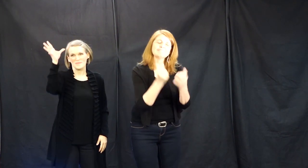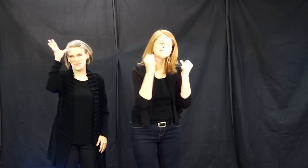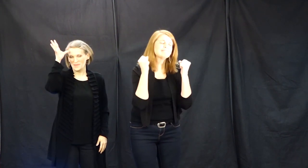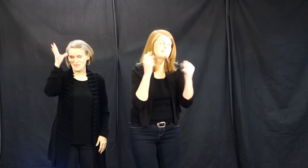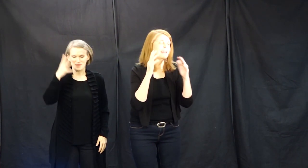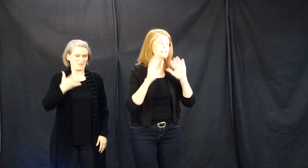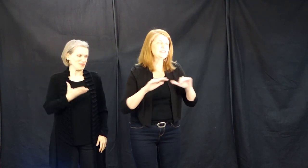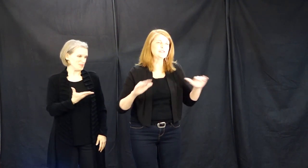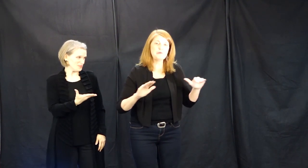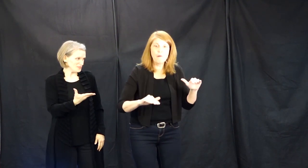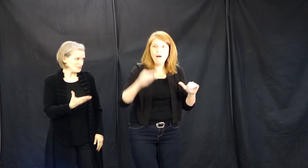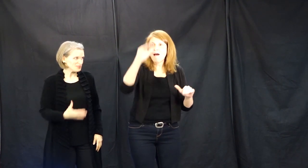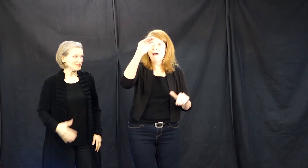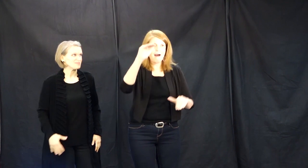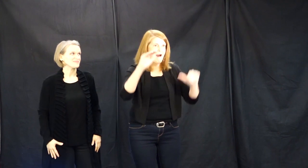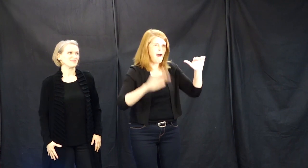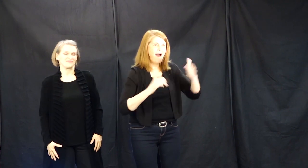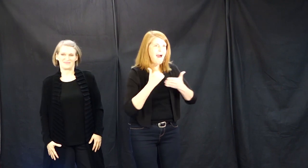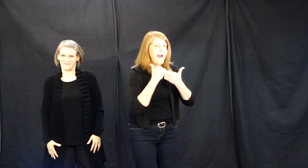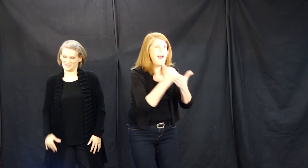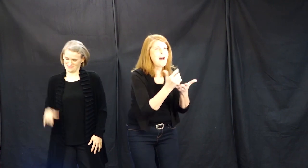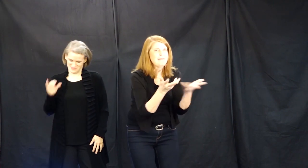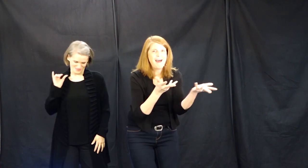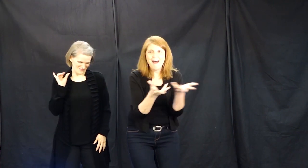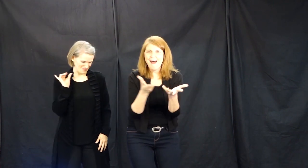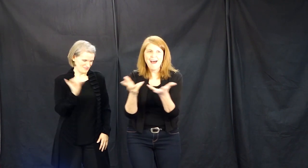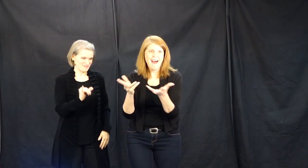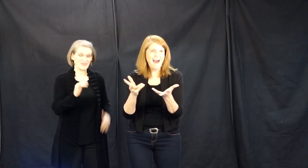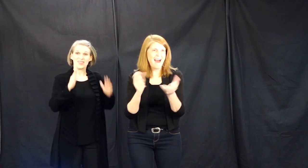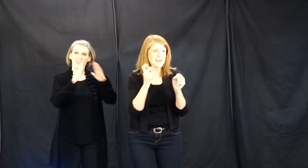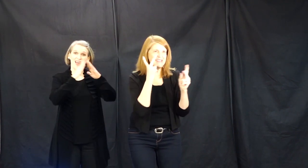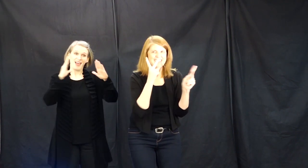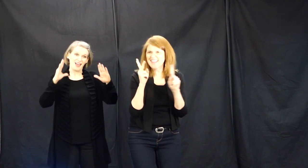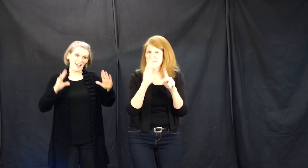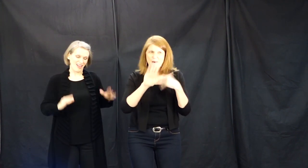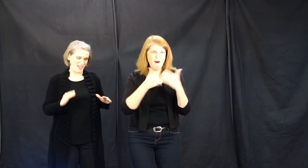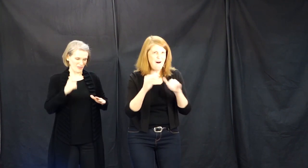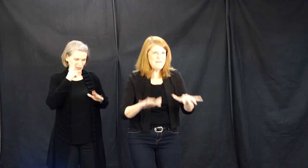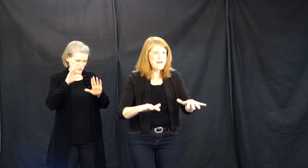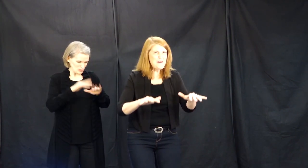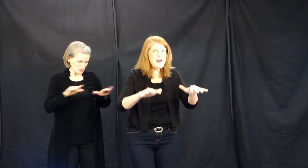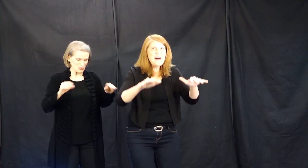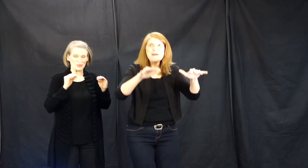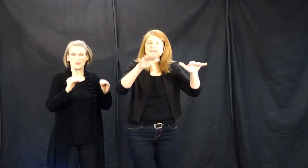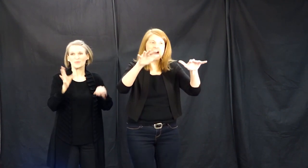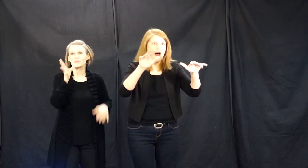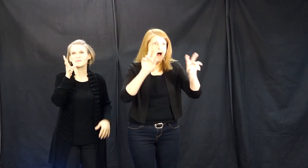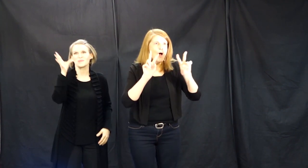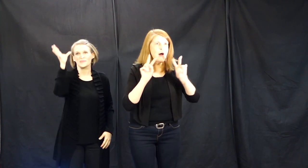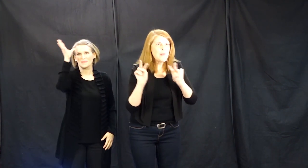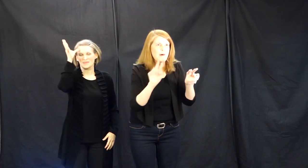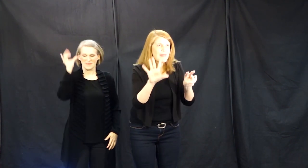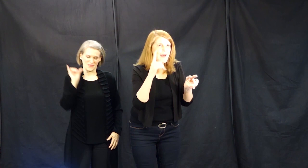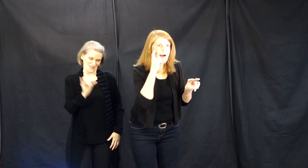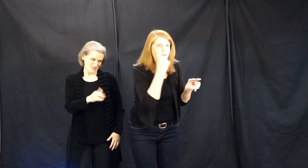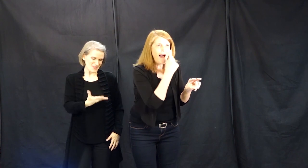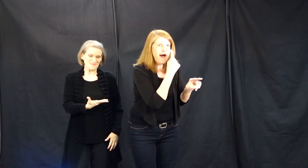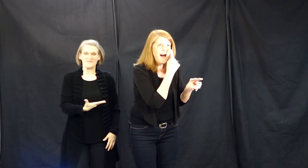hearts of children. I get to see them growing up. In their eyes I see you,